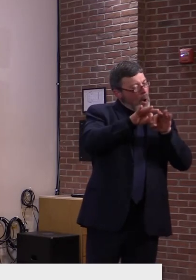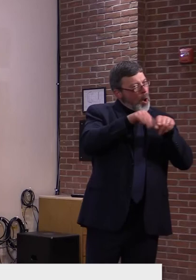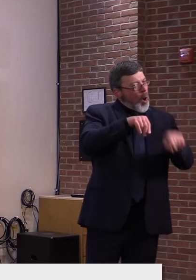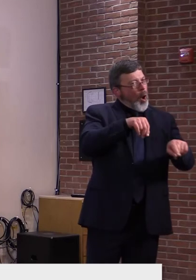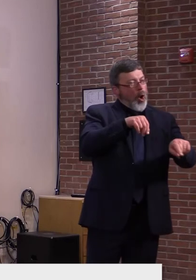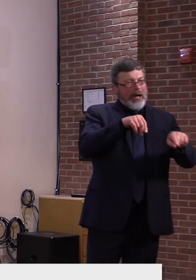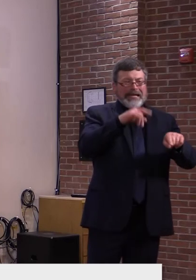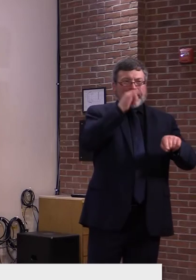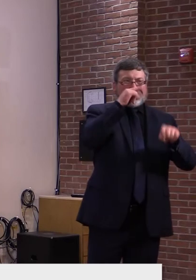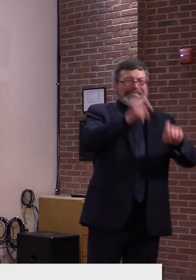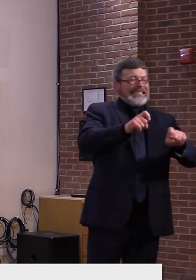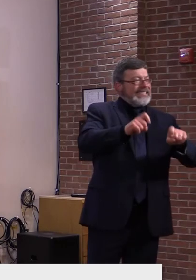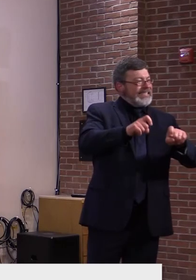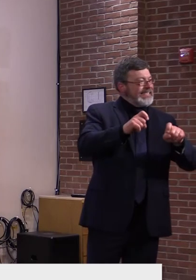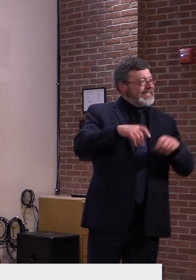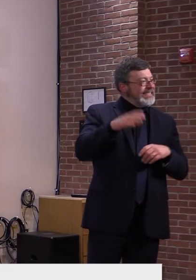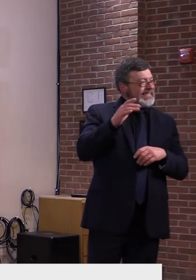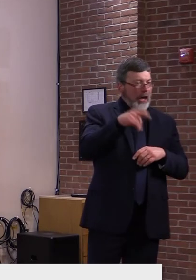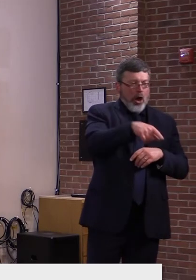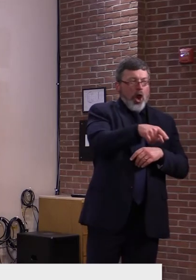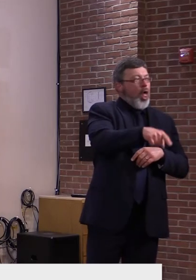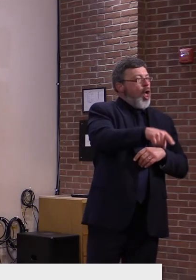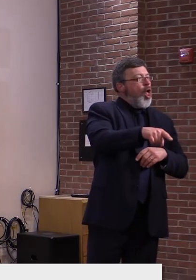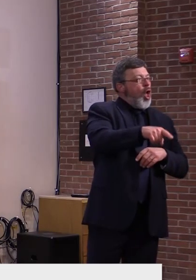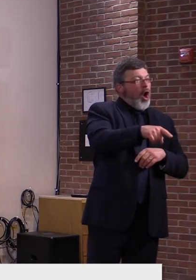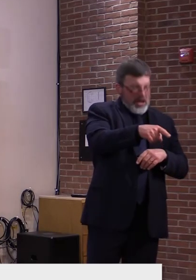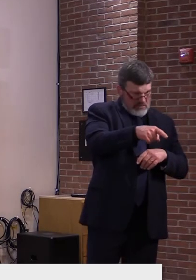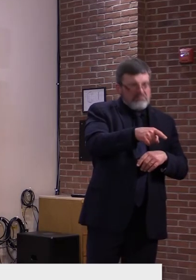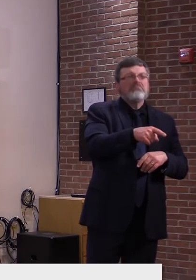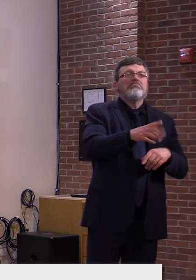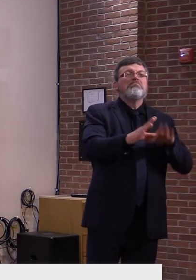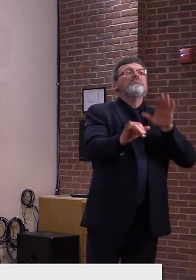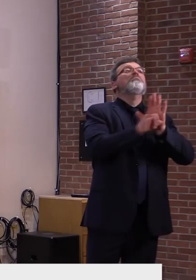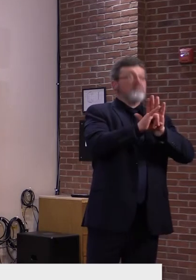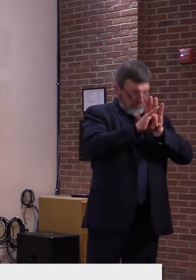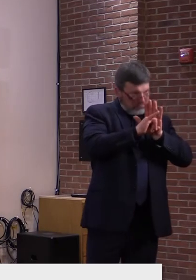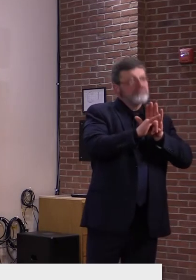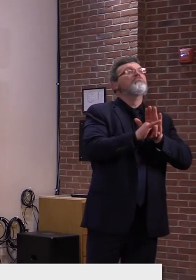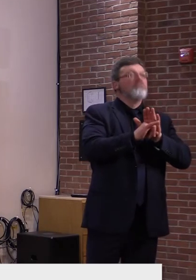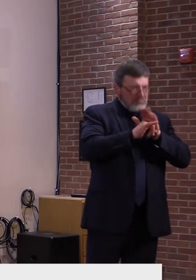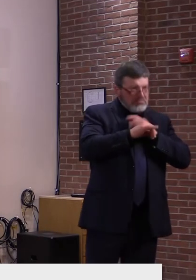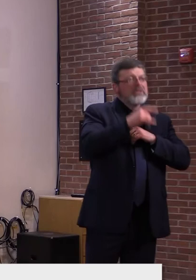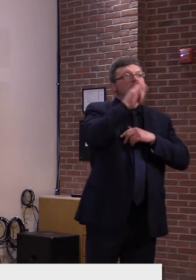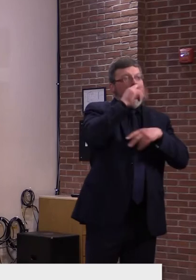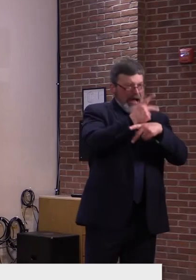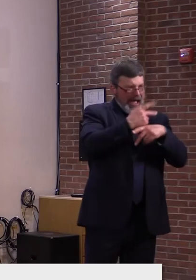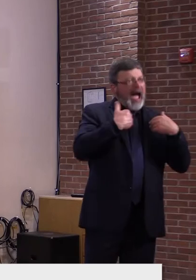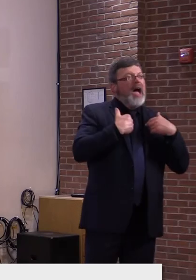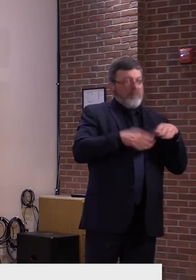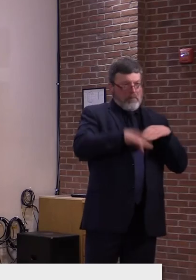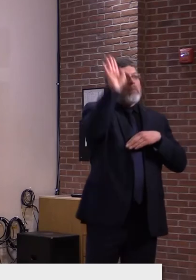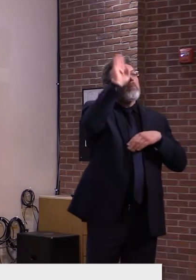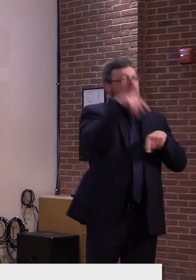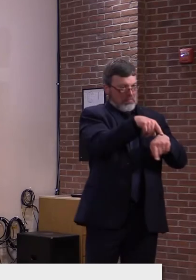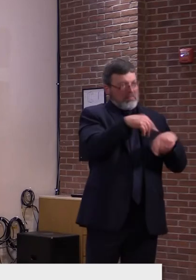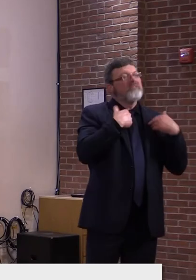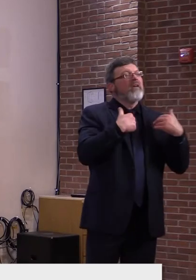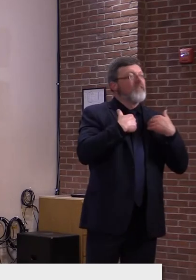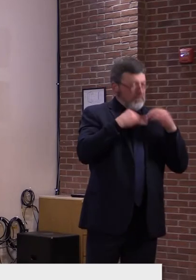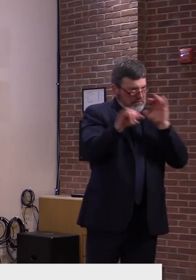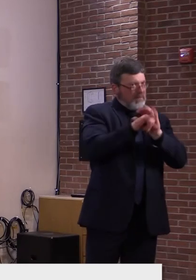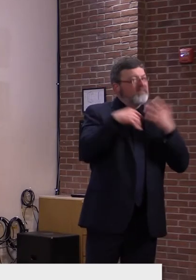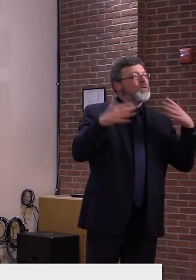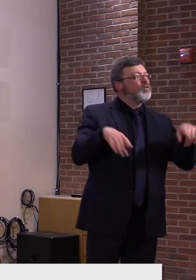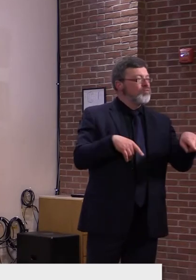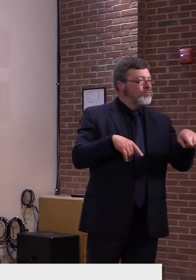noticed an uptick at childcare facilities and, you know, is there any plans to continue to support childcare